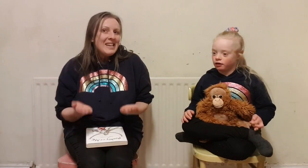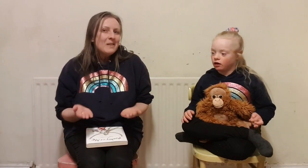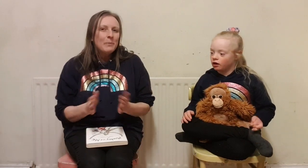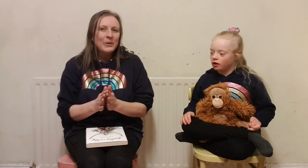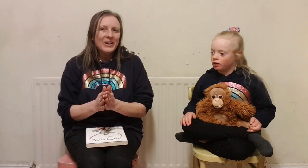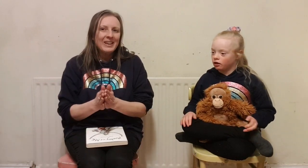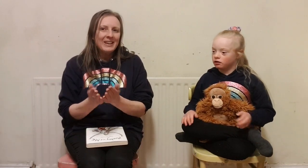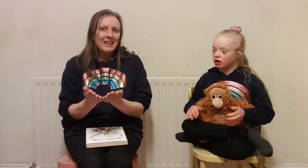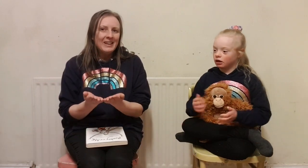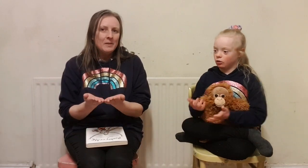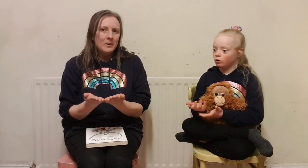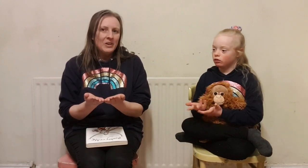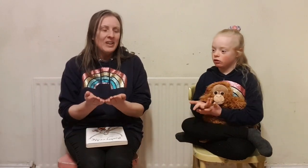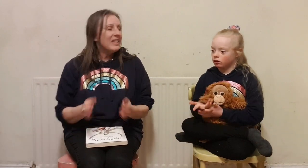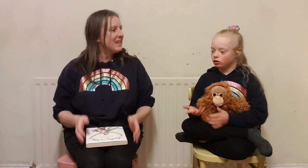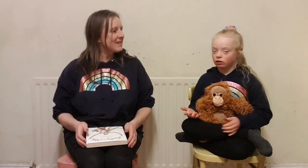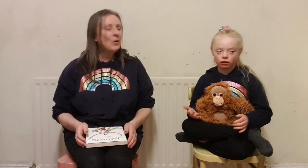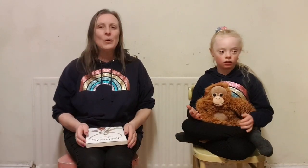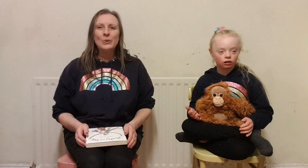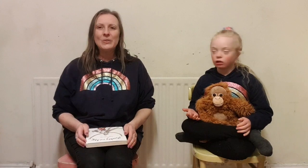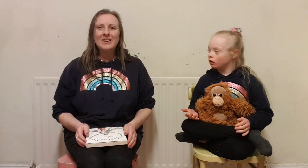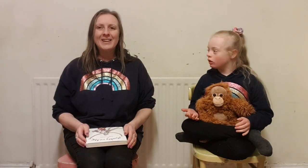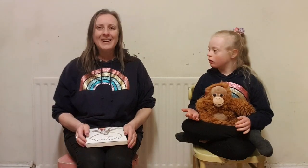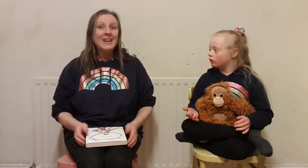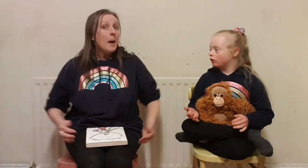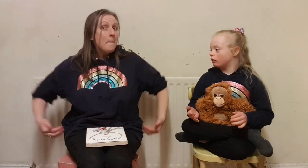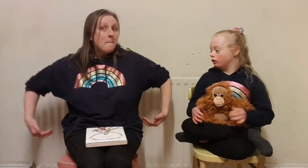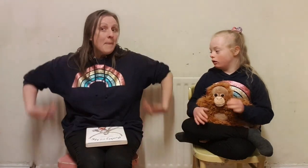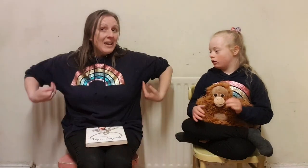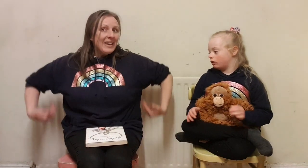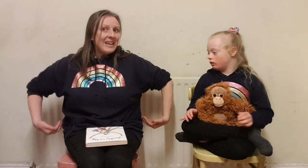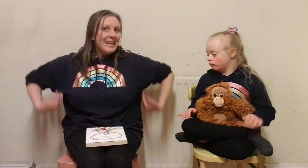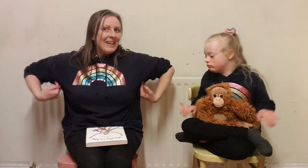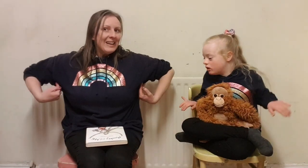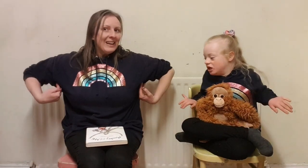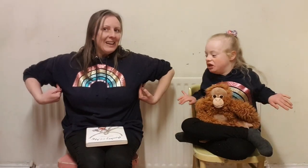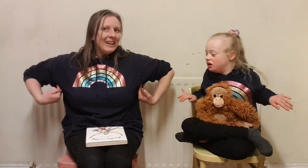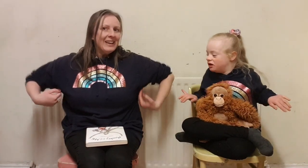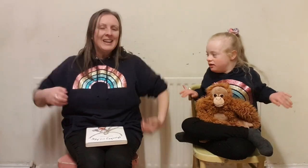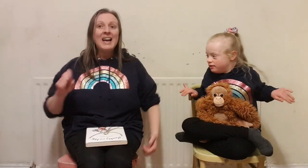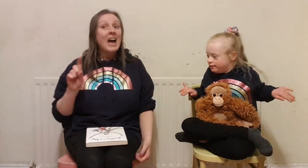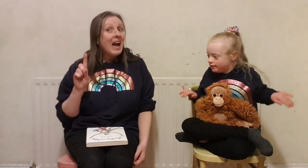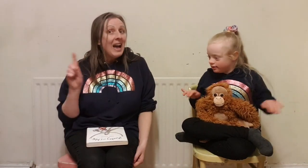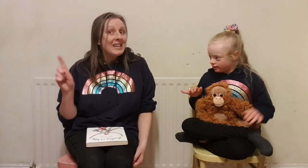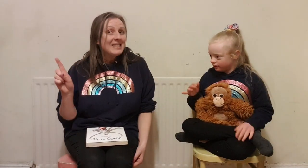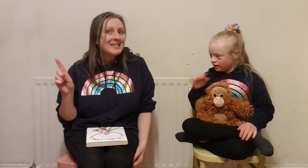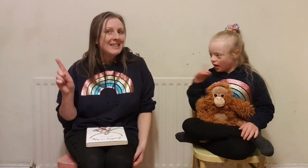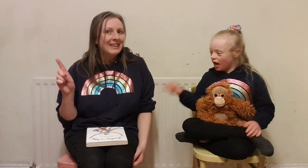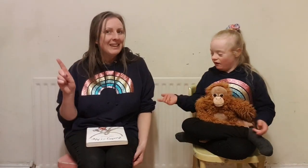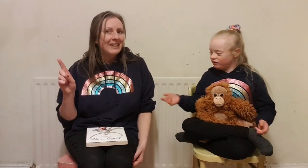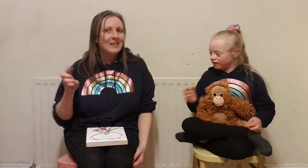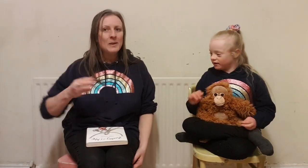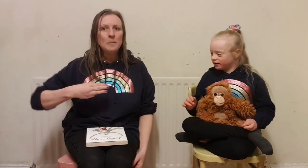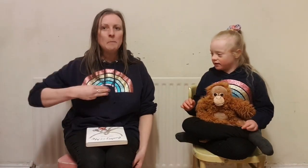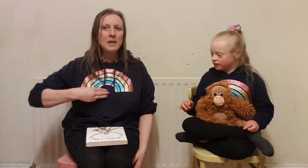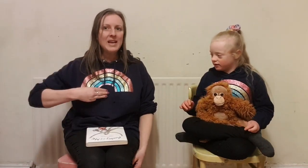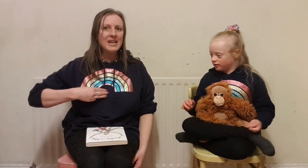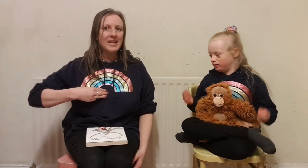Today's book. Today's book is called Monkey. Wookie. And. And. Me.